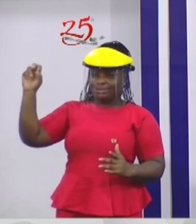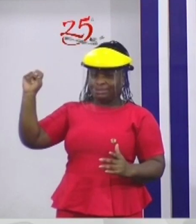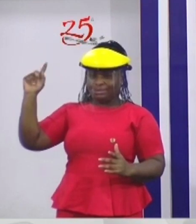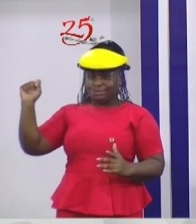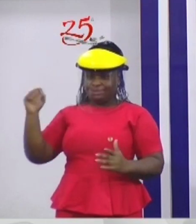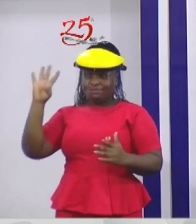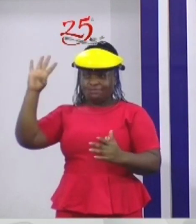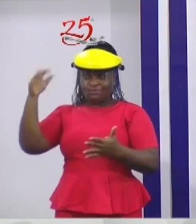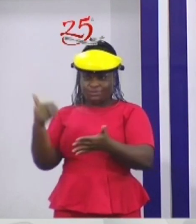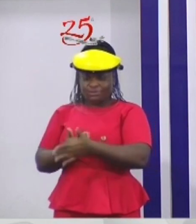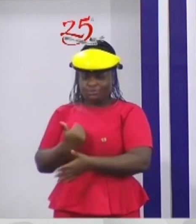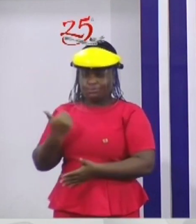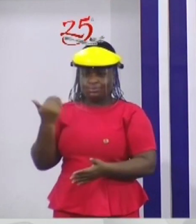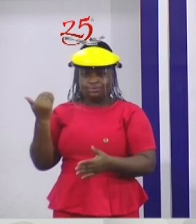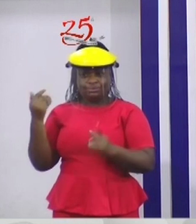Ganorth, 4 new cases.